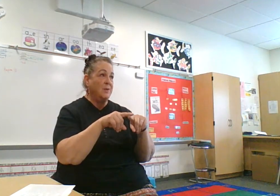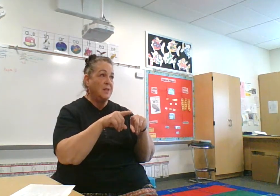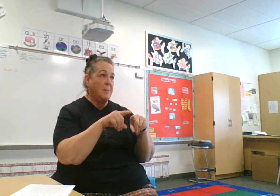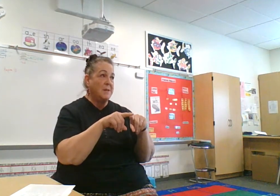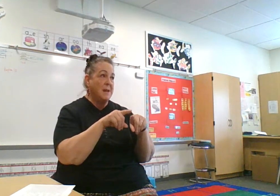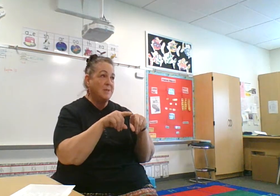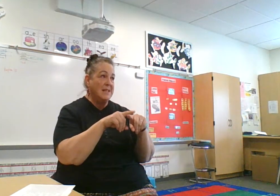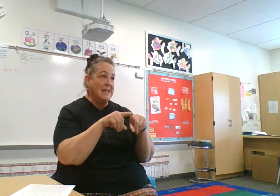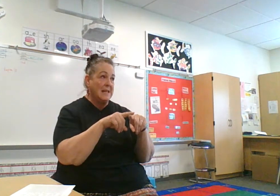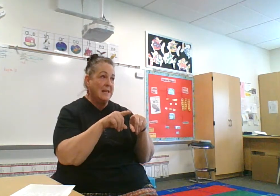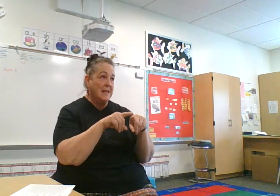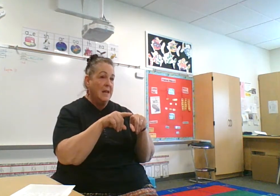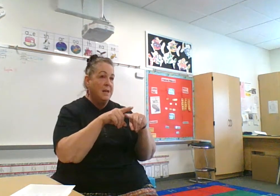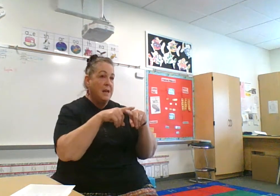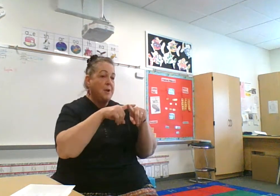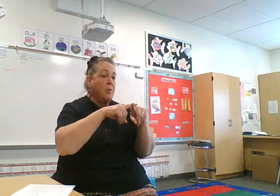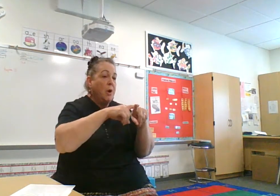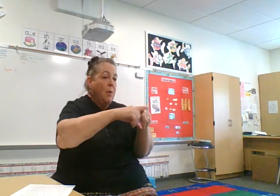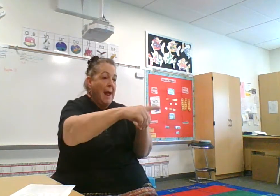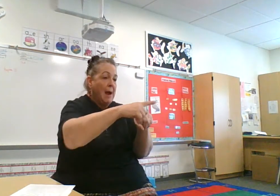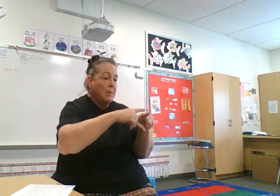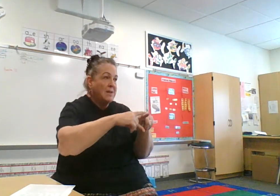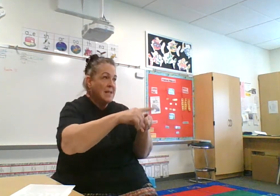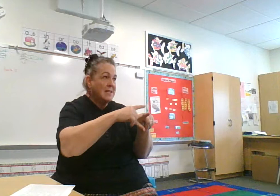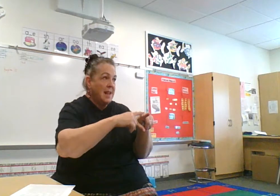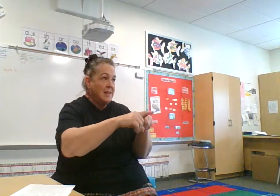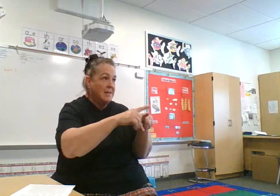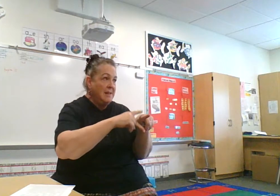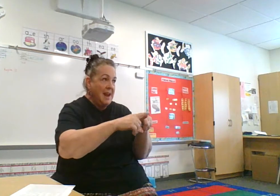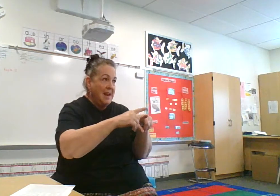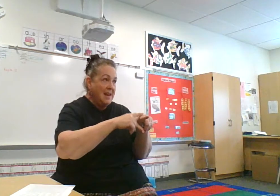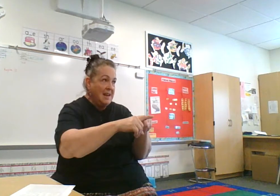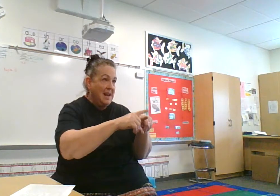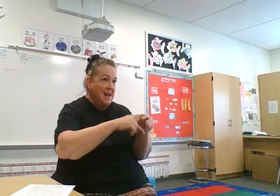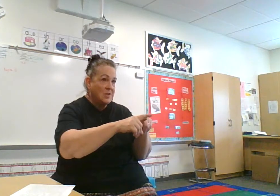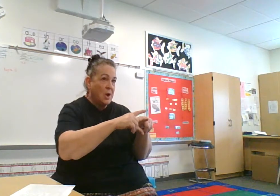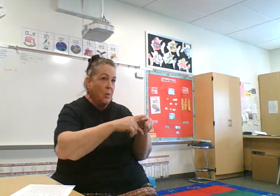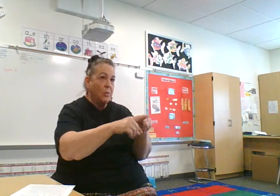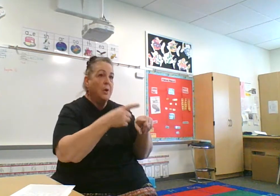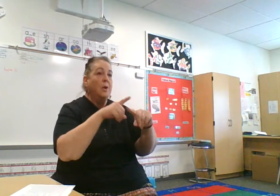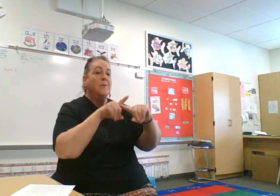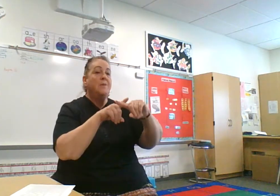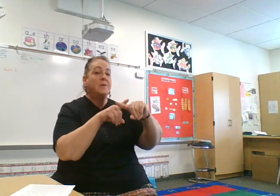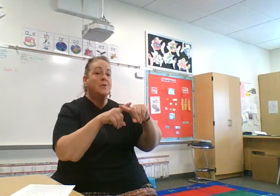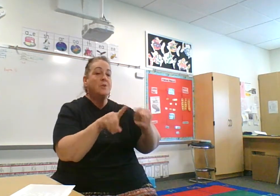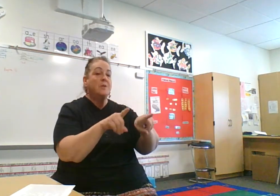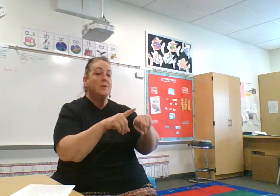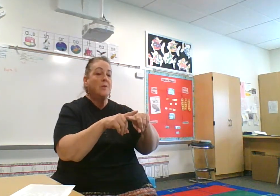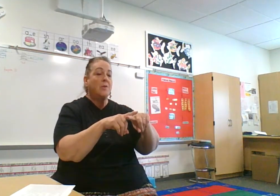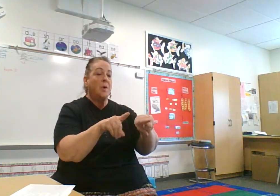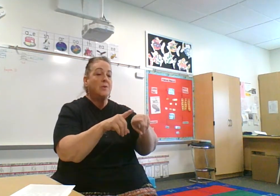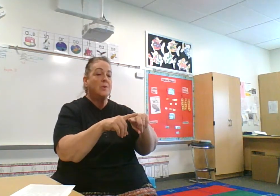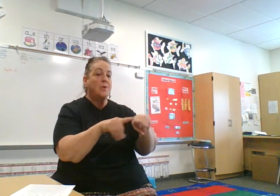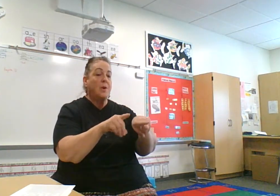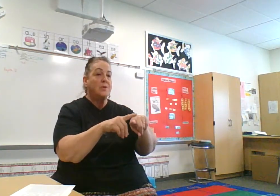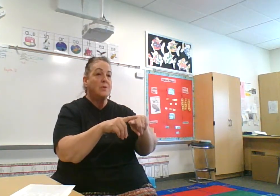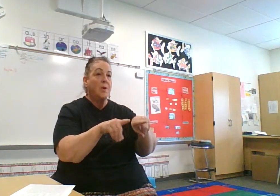couple times little. Now don't go out because that's like na na na na na scold. it's just cross, cross, cross.